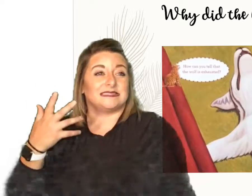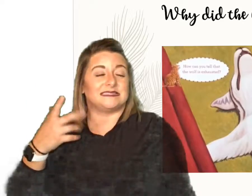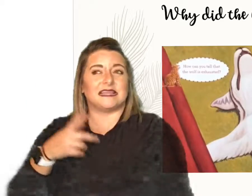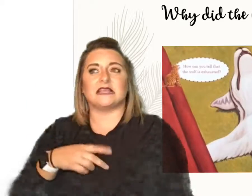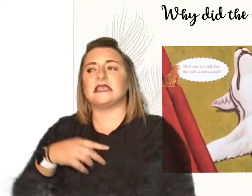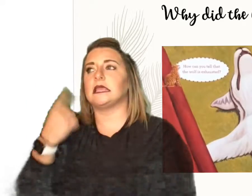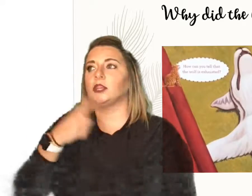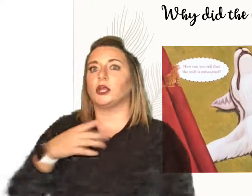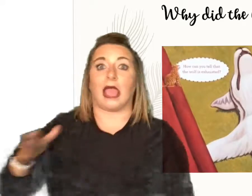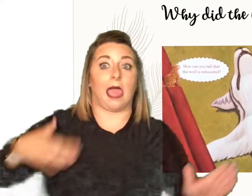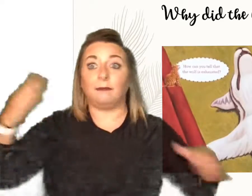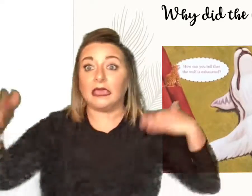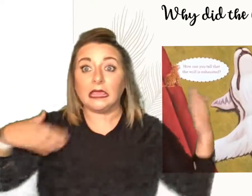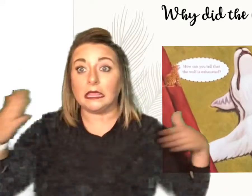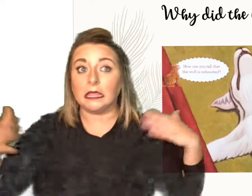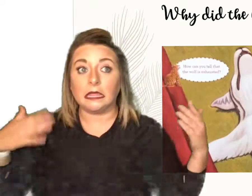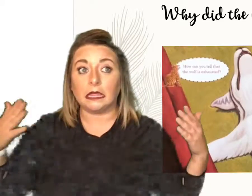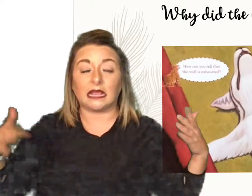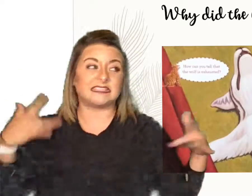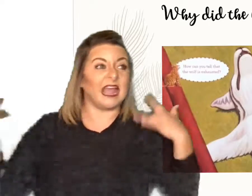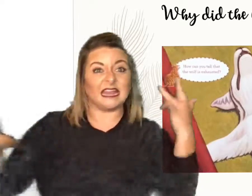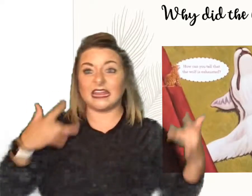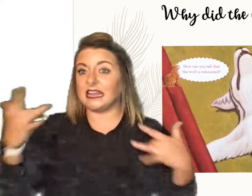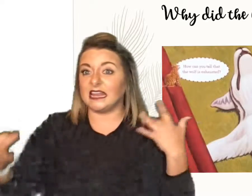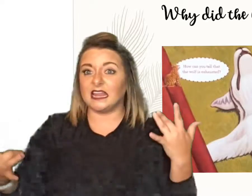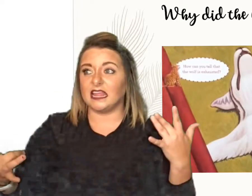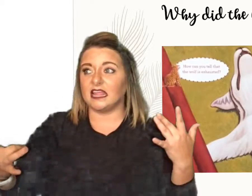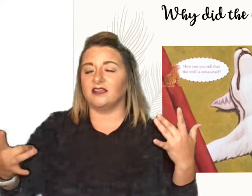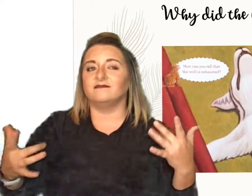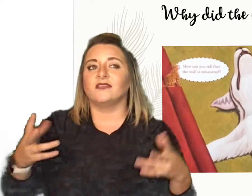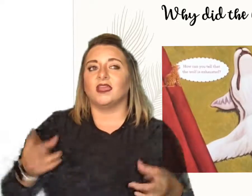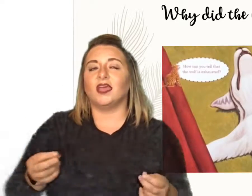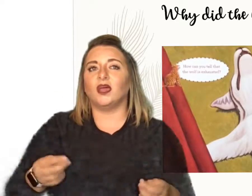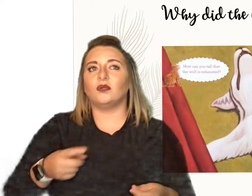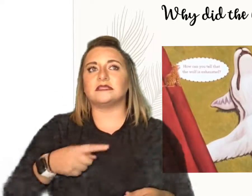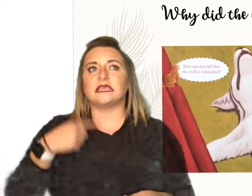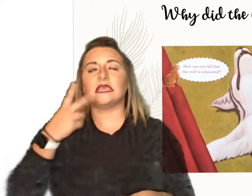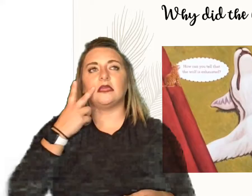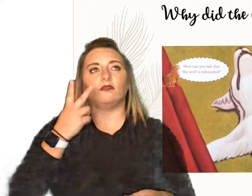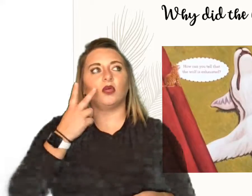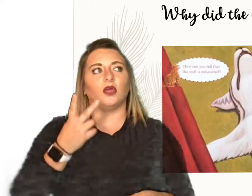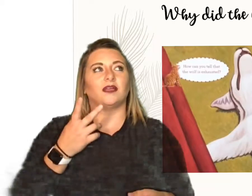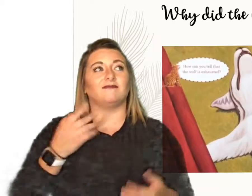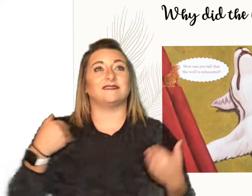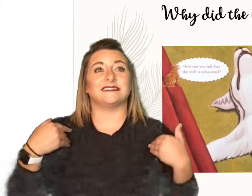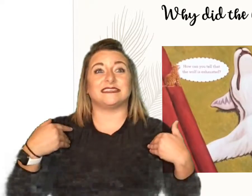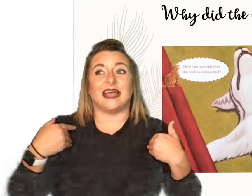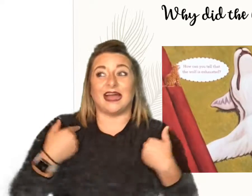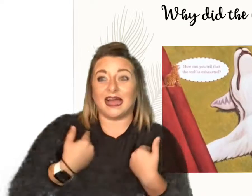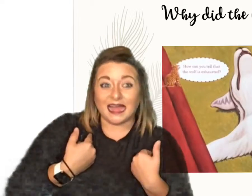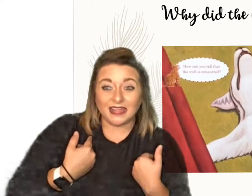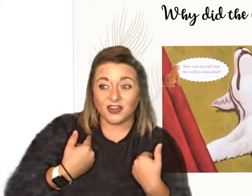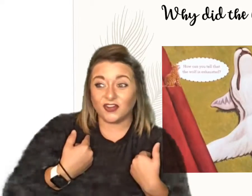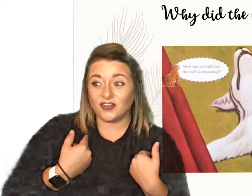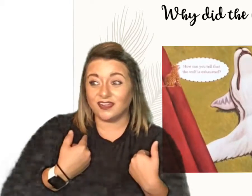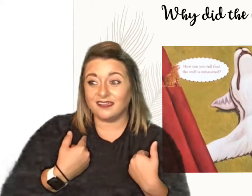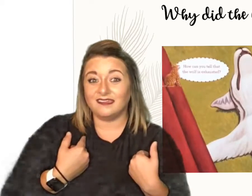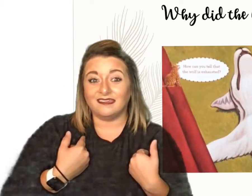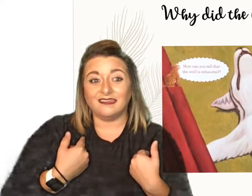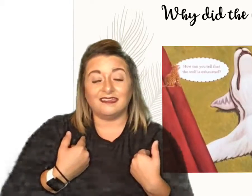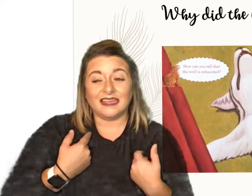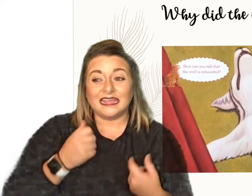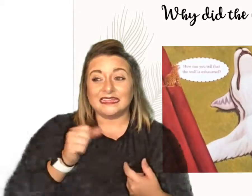wet. Does he look happy? Excited? No. Does he look